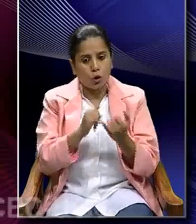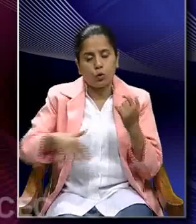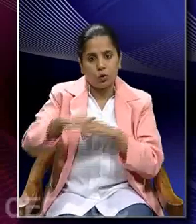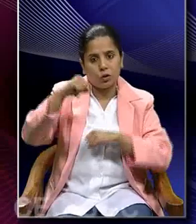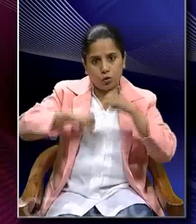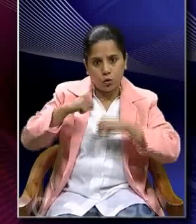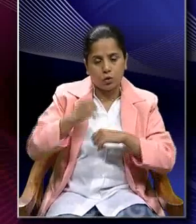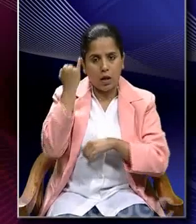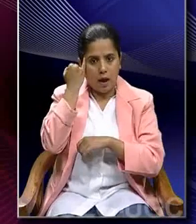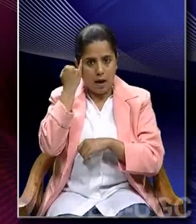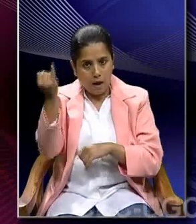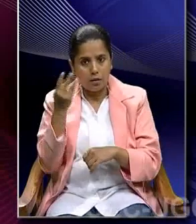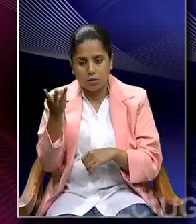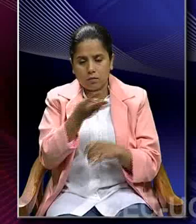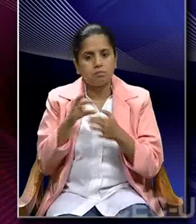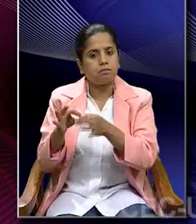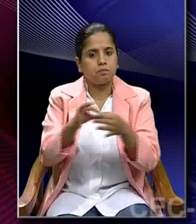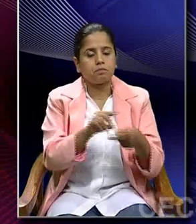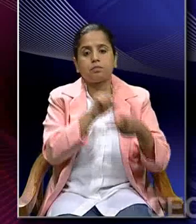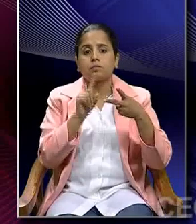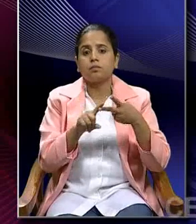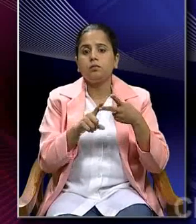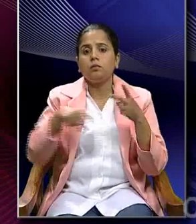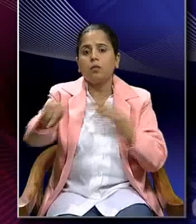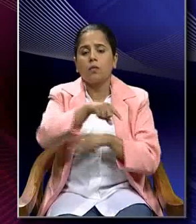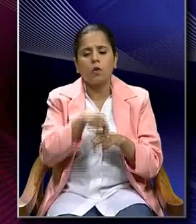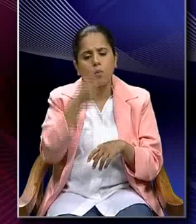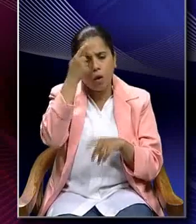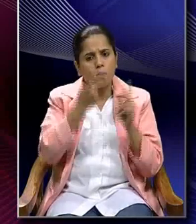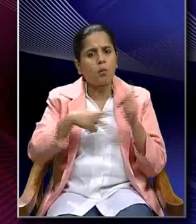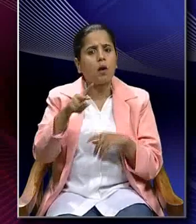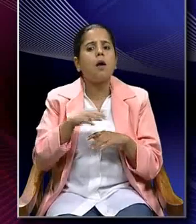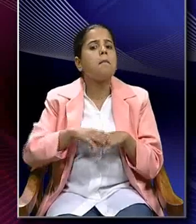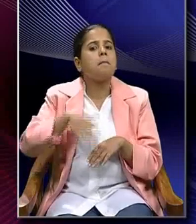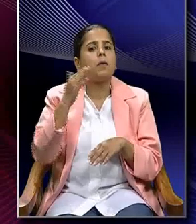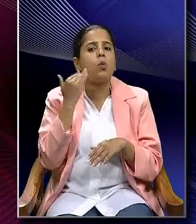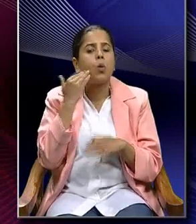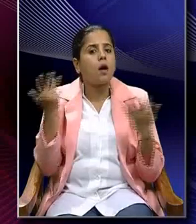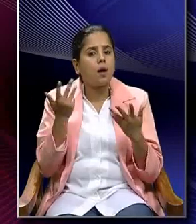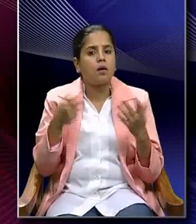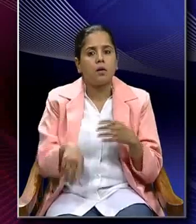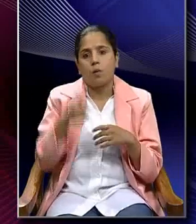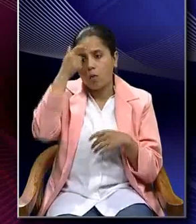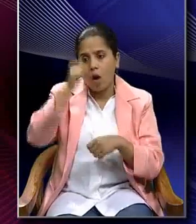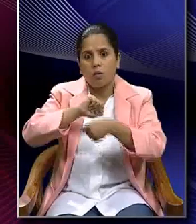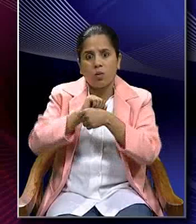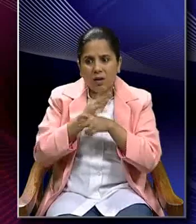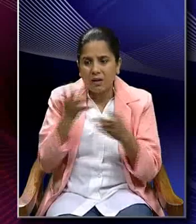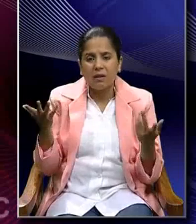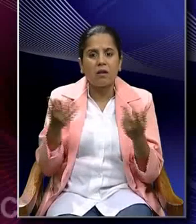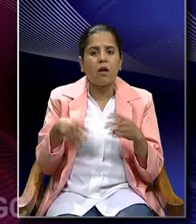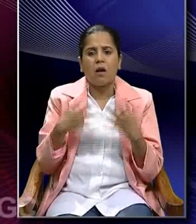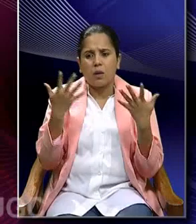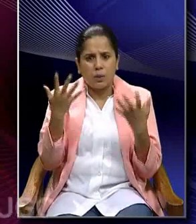and ideas. Second, this vulnerability becomes much more during crisis, whether it's